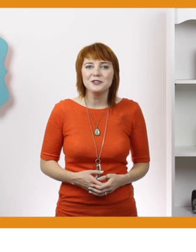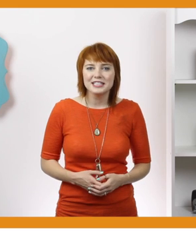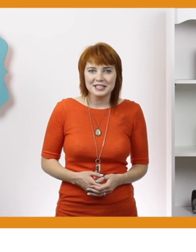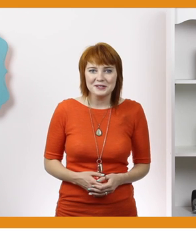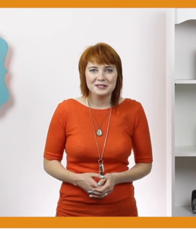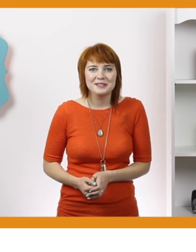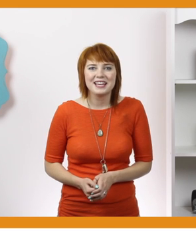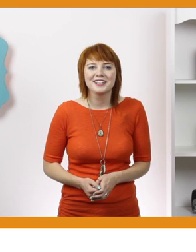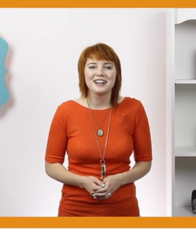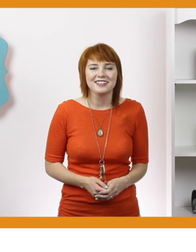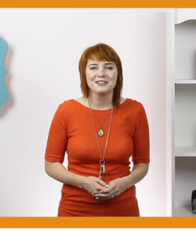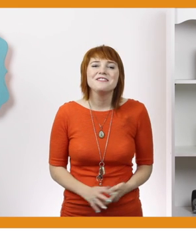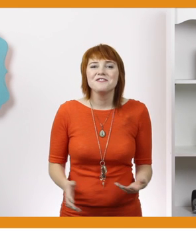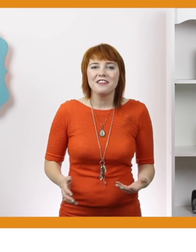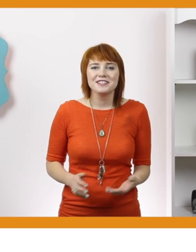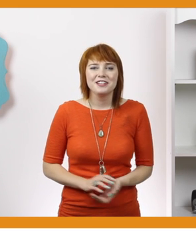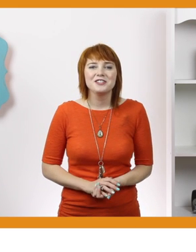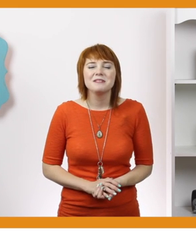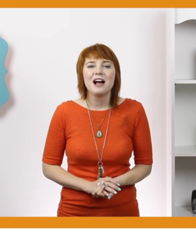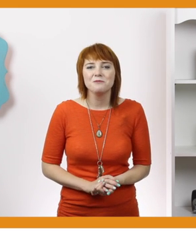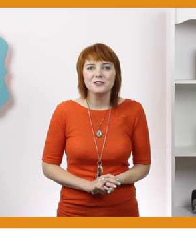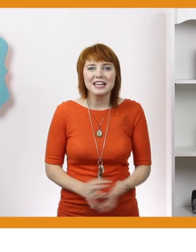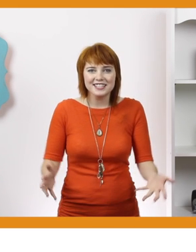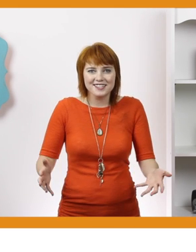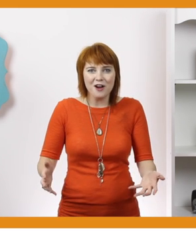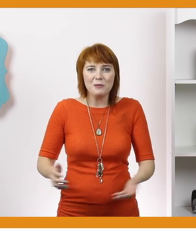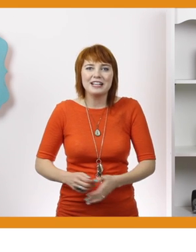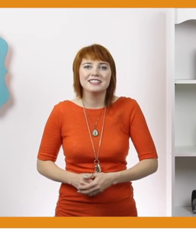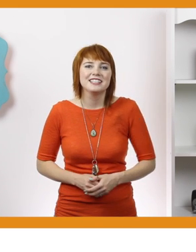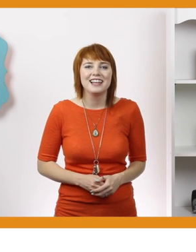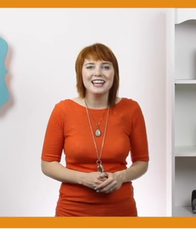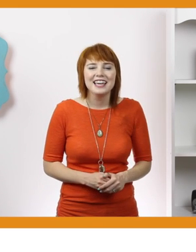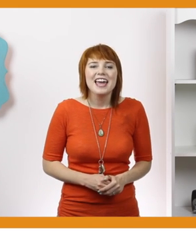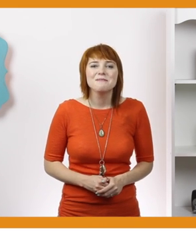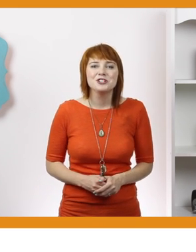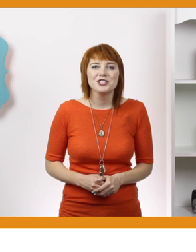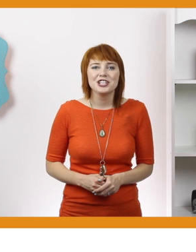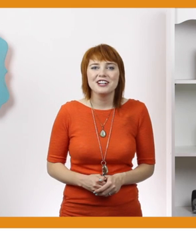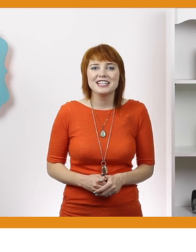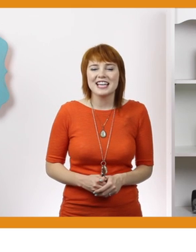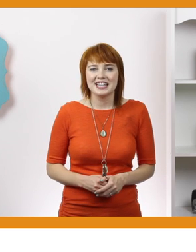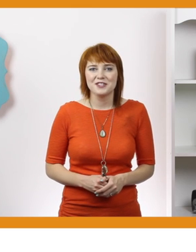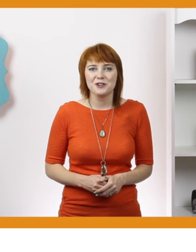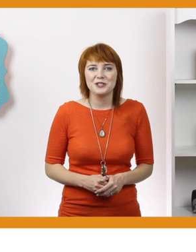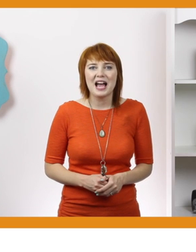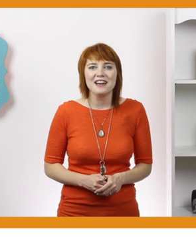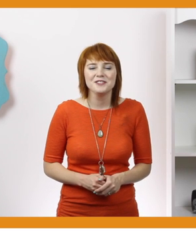you continue to do the sign correctly. If you found this video to be helpful let us know by clicking like and be sure to share any signing stories you have to